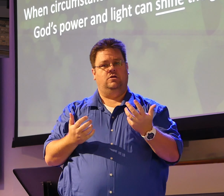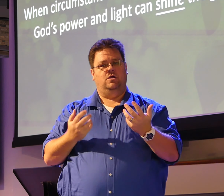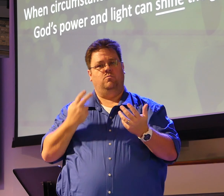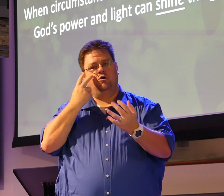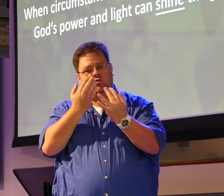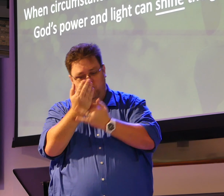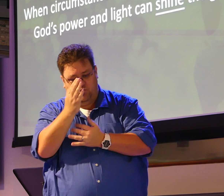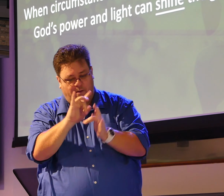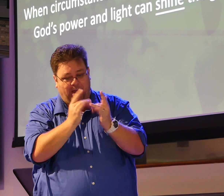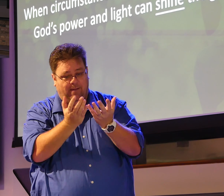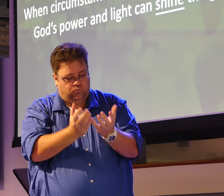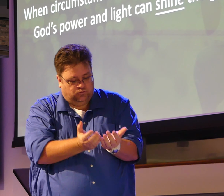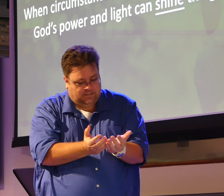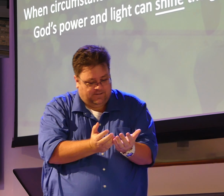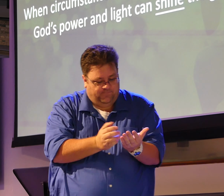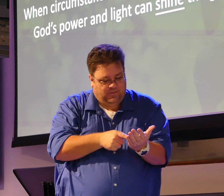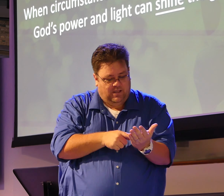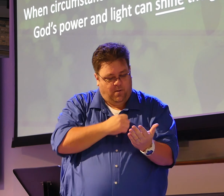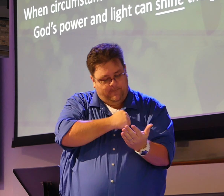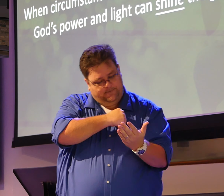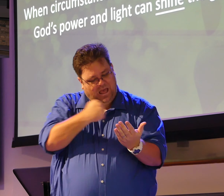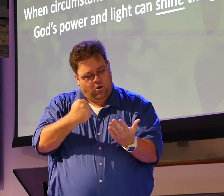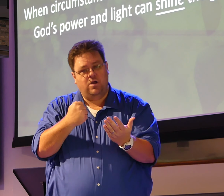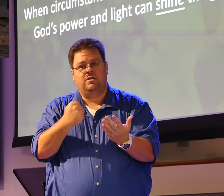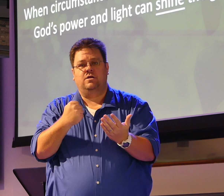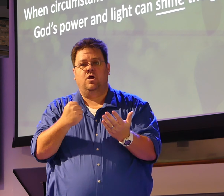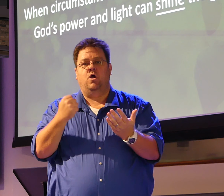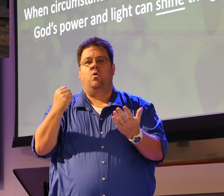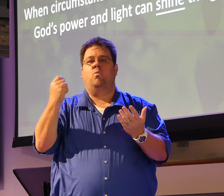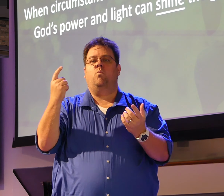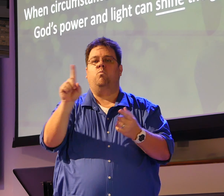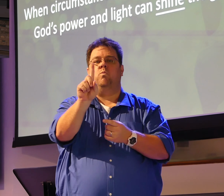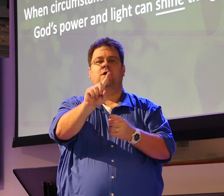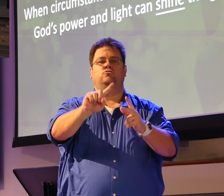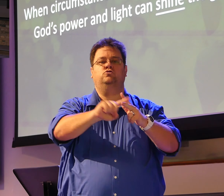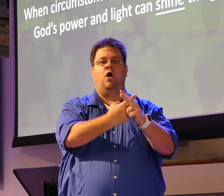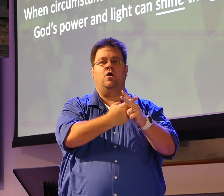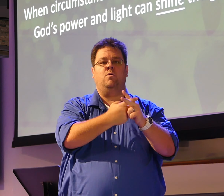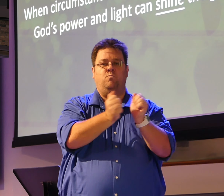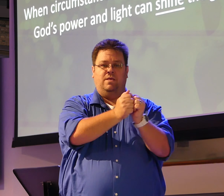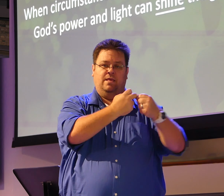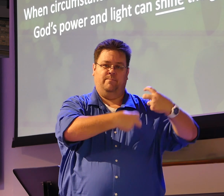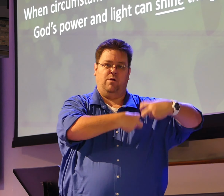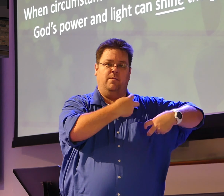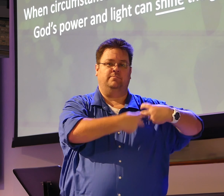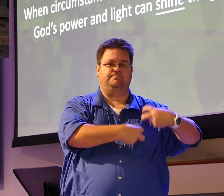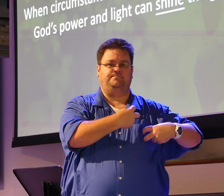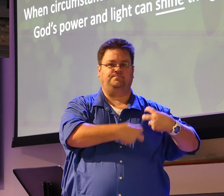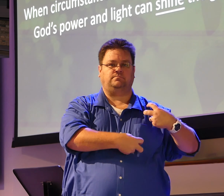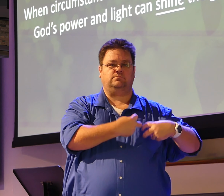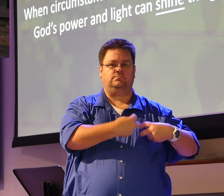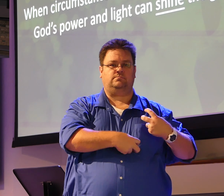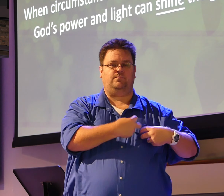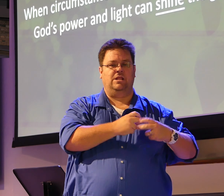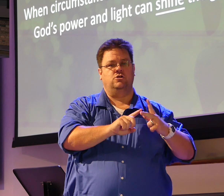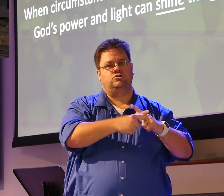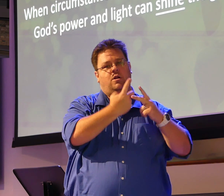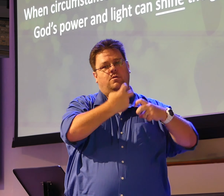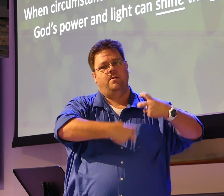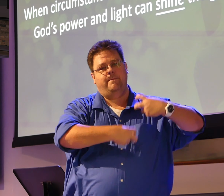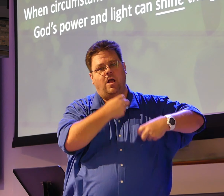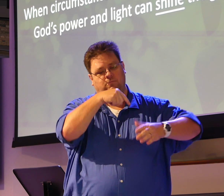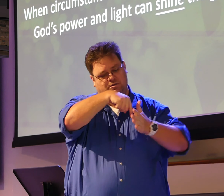look through your bible when you see god's power on display it usually started with a problem it usually started